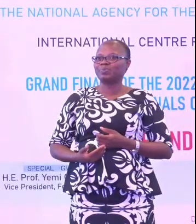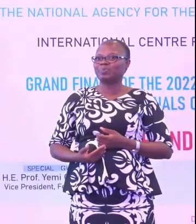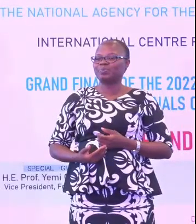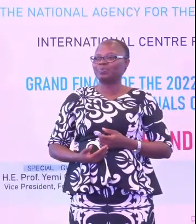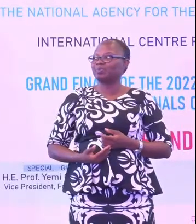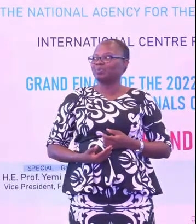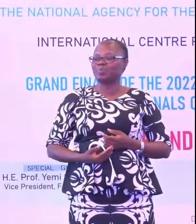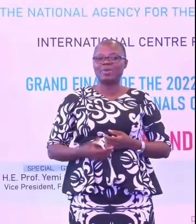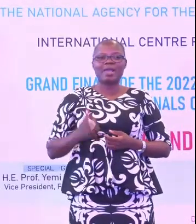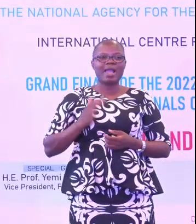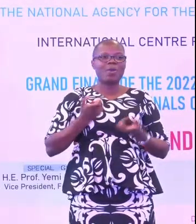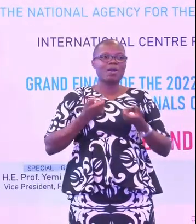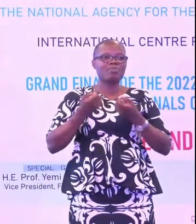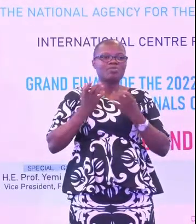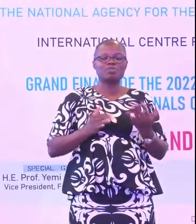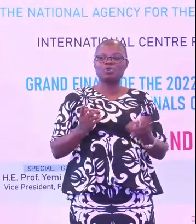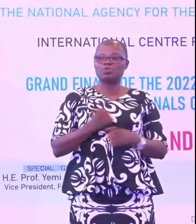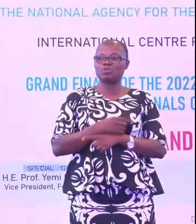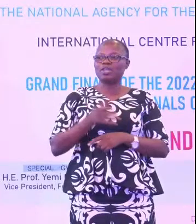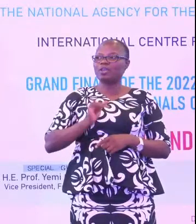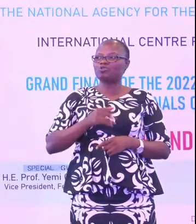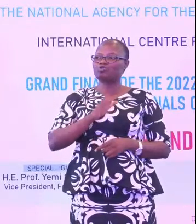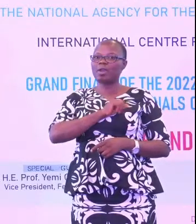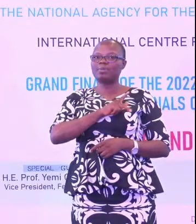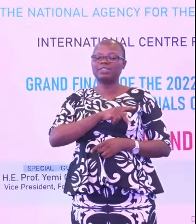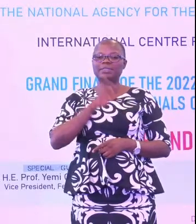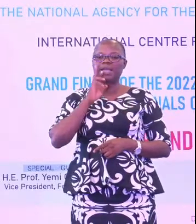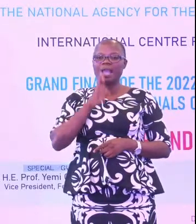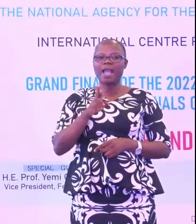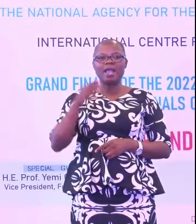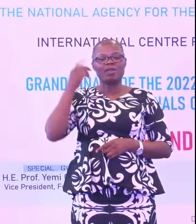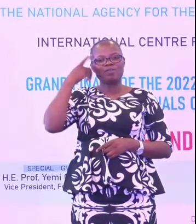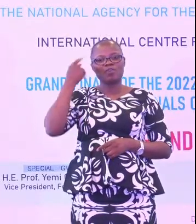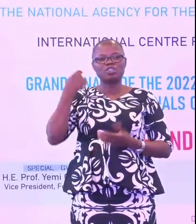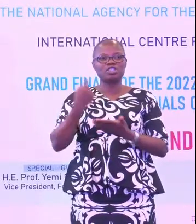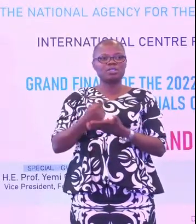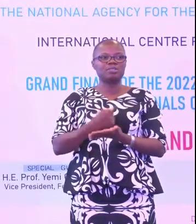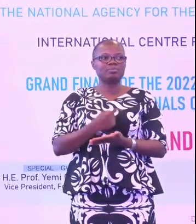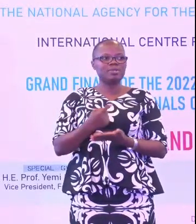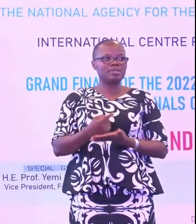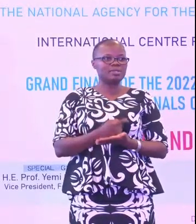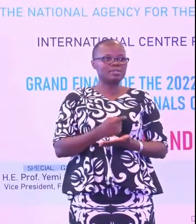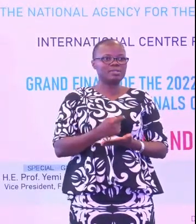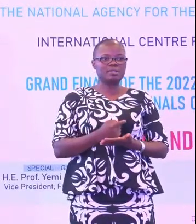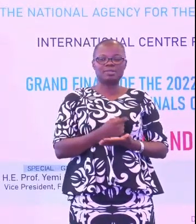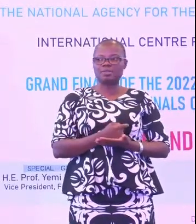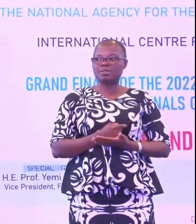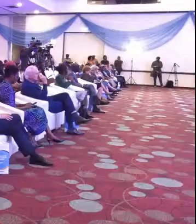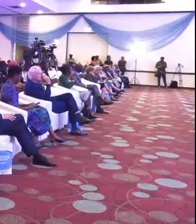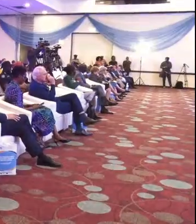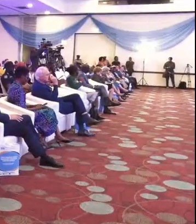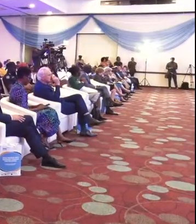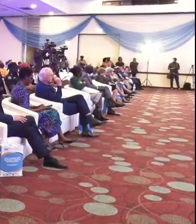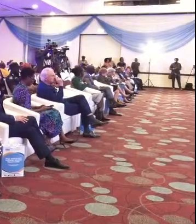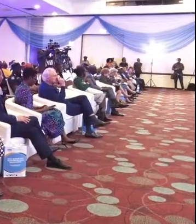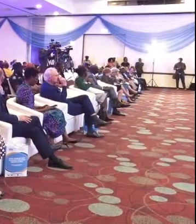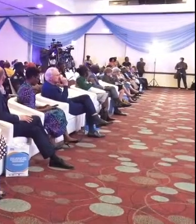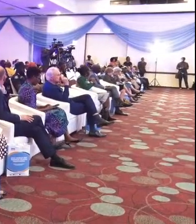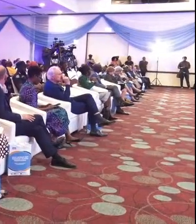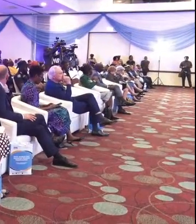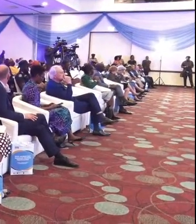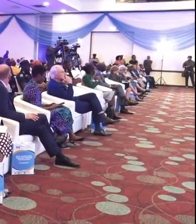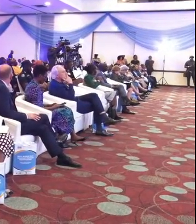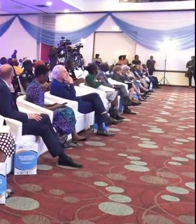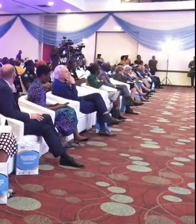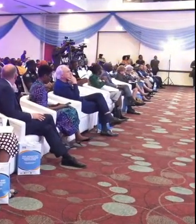our moderator today. I think I should appreciate her for the debate, Nelly Onche, who is the head corporate communications